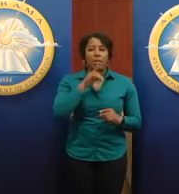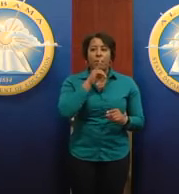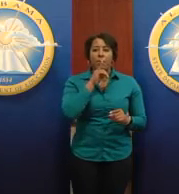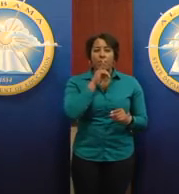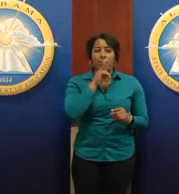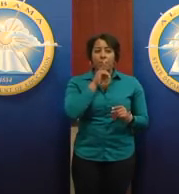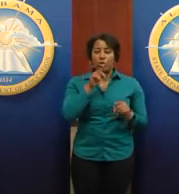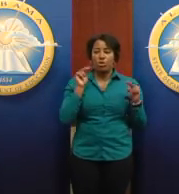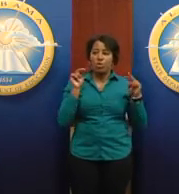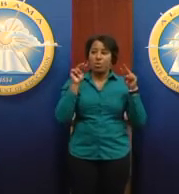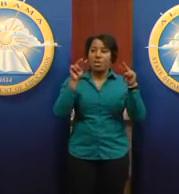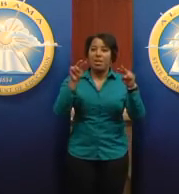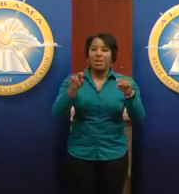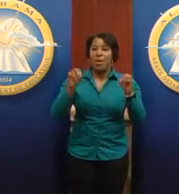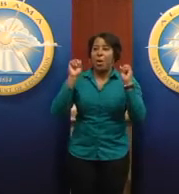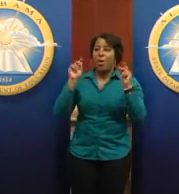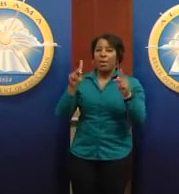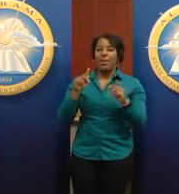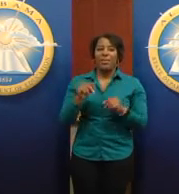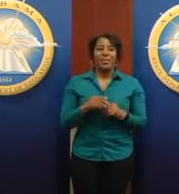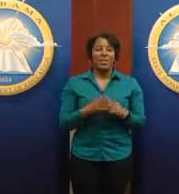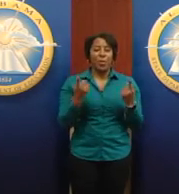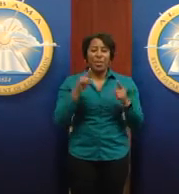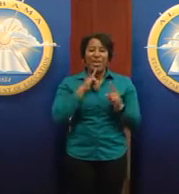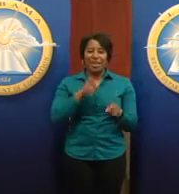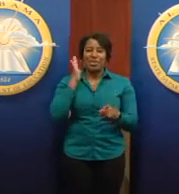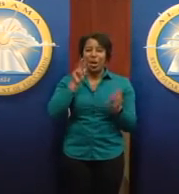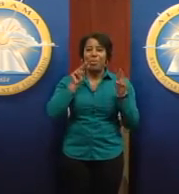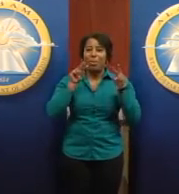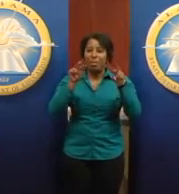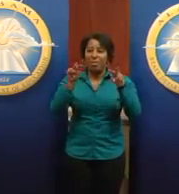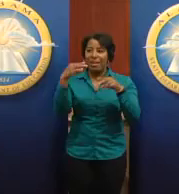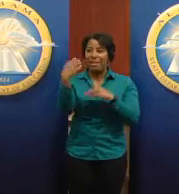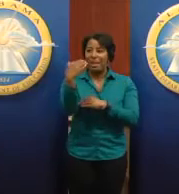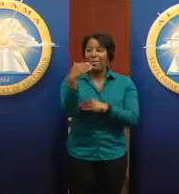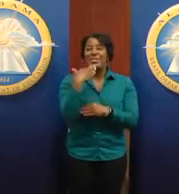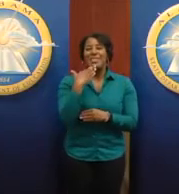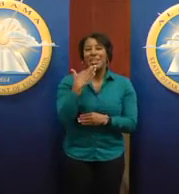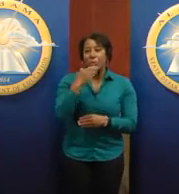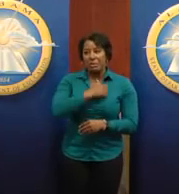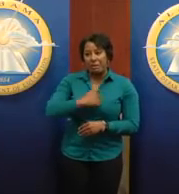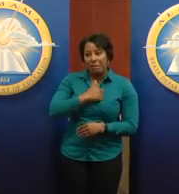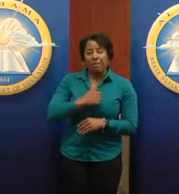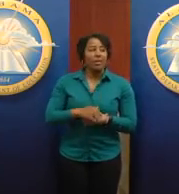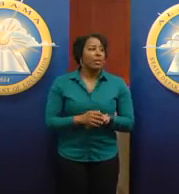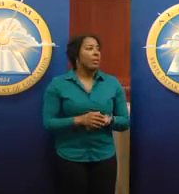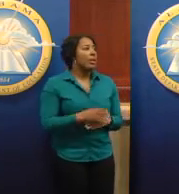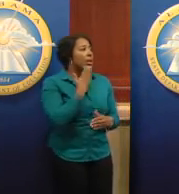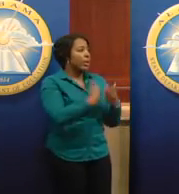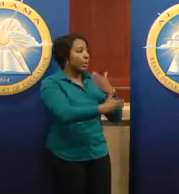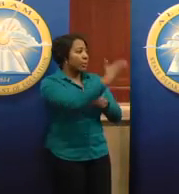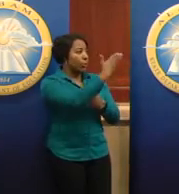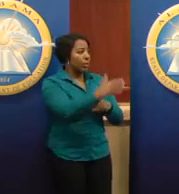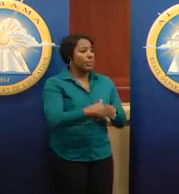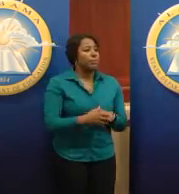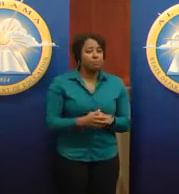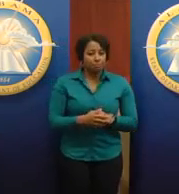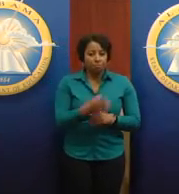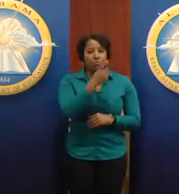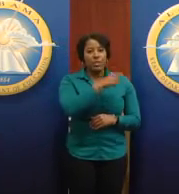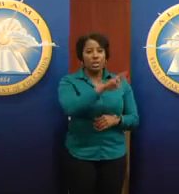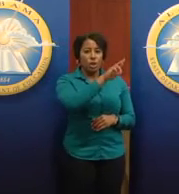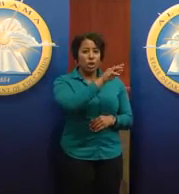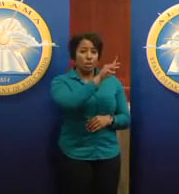Look into the camera. I've got it. We'll look into the cameras when we answer. Thank you. Sorry about that. Good morning. Dr.